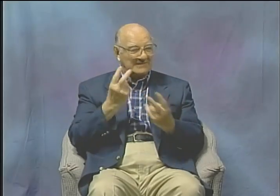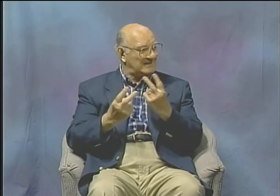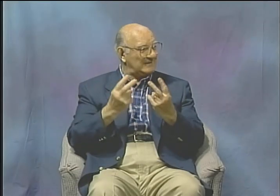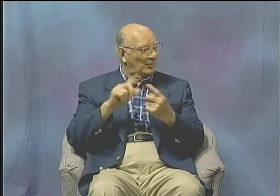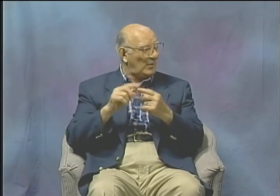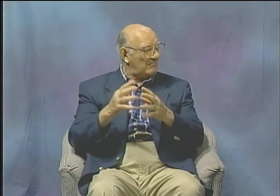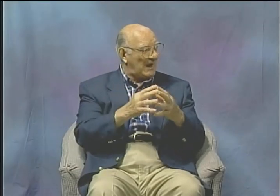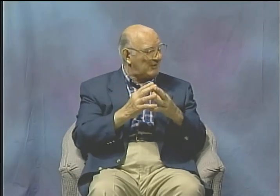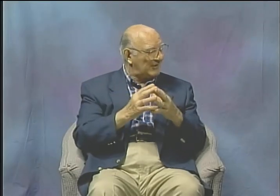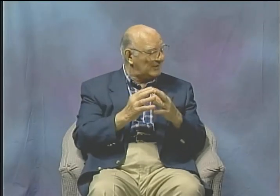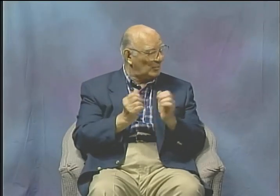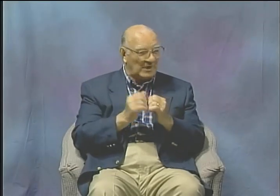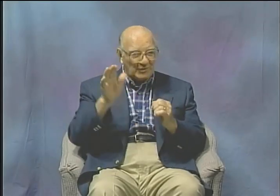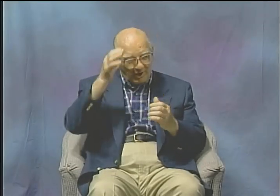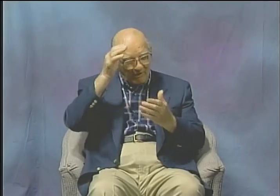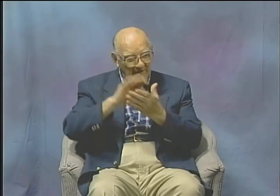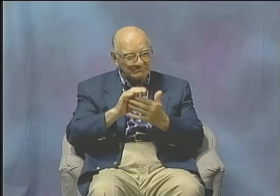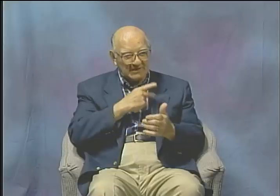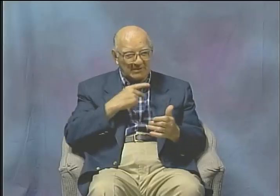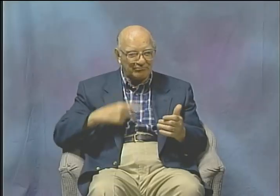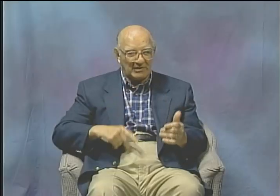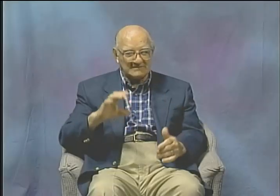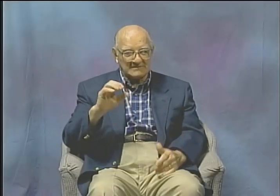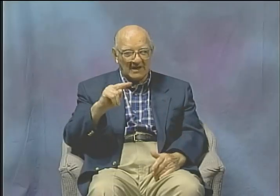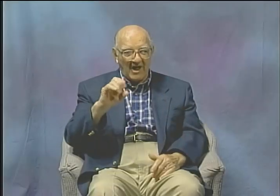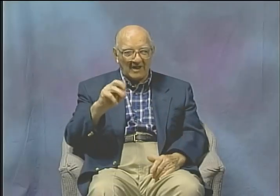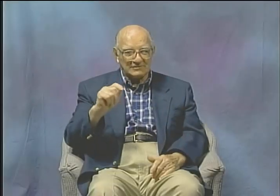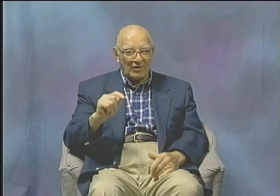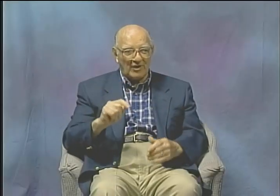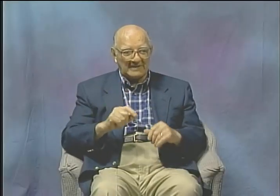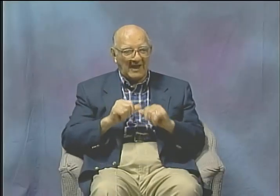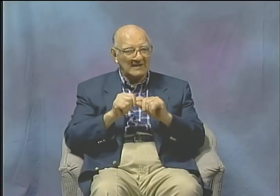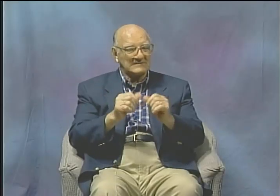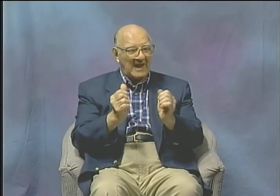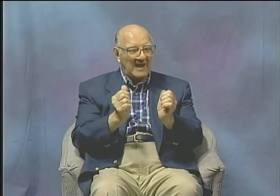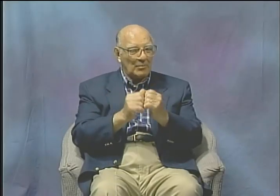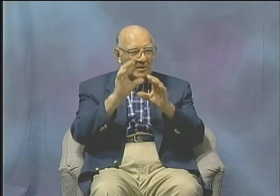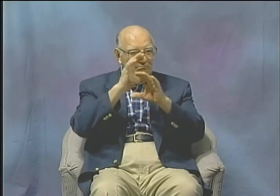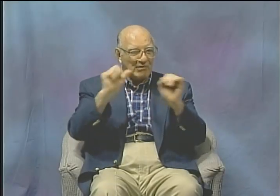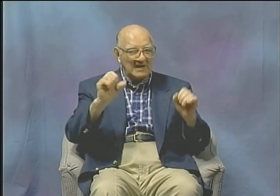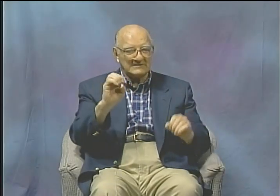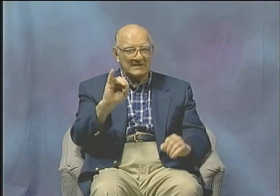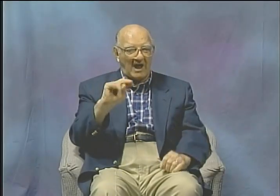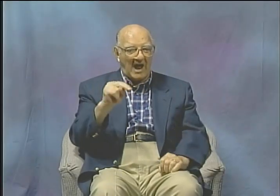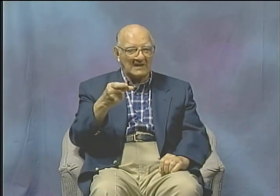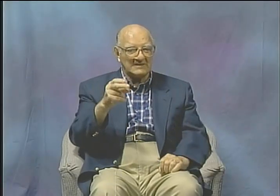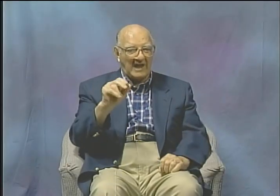visit to America with her husband, the Prince. So they are staying with President